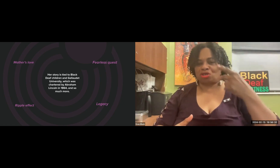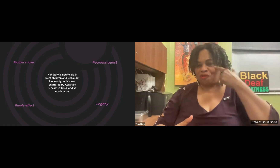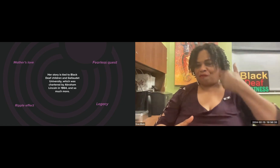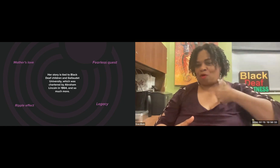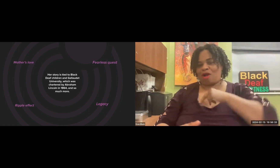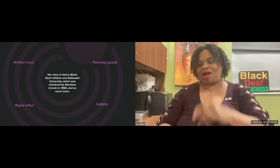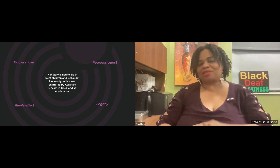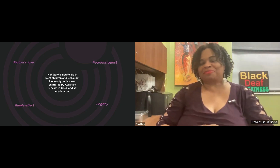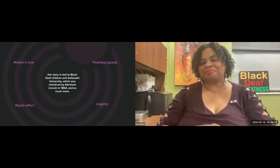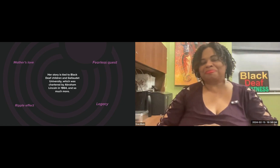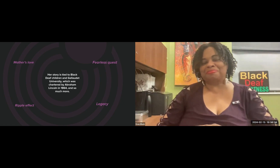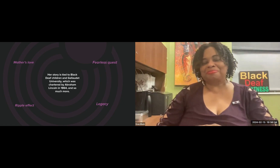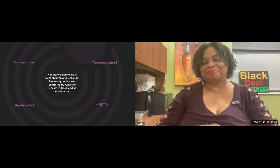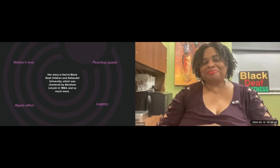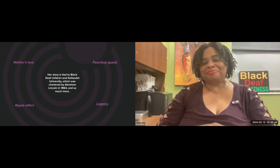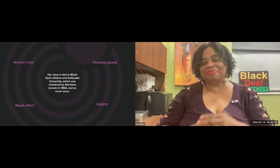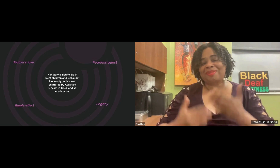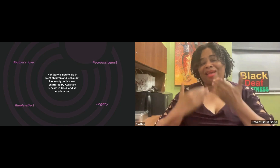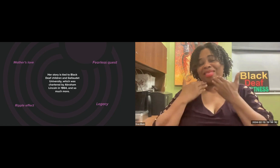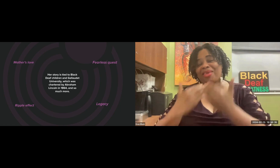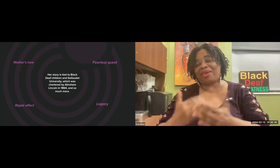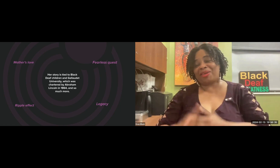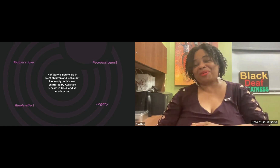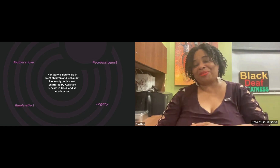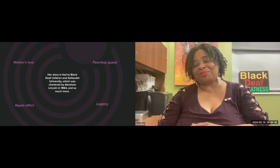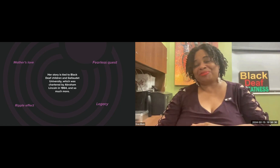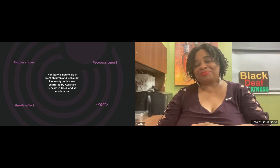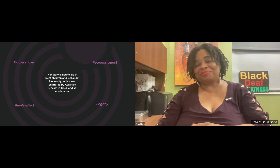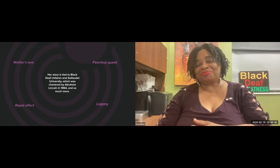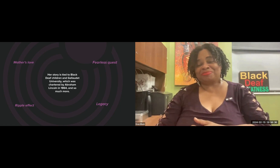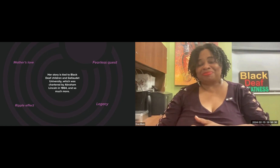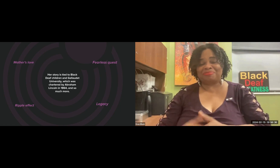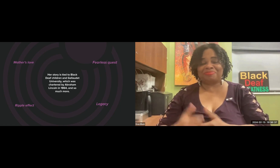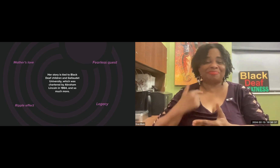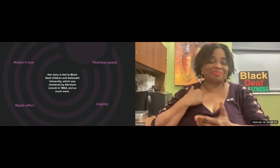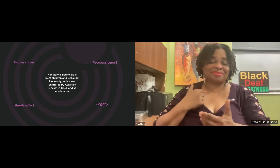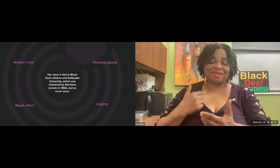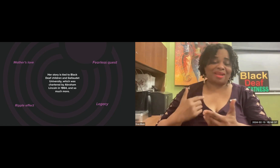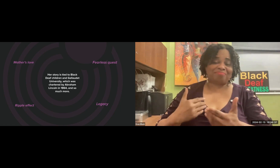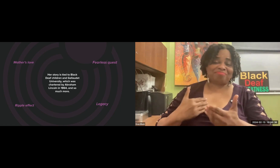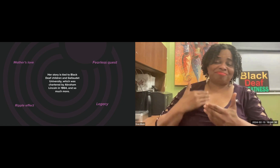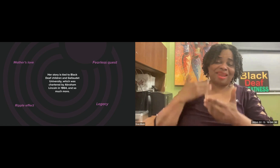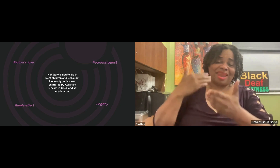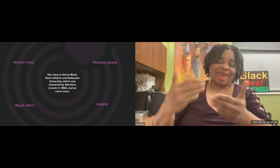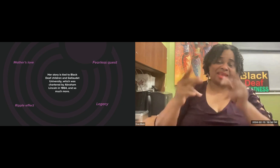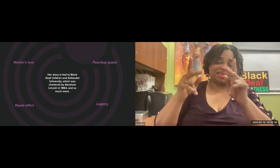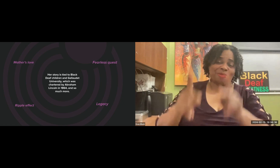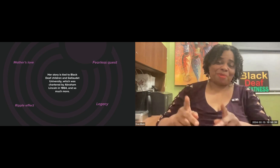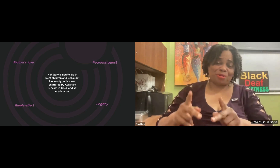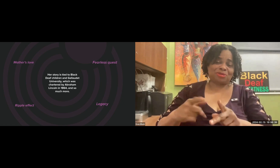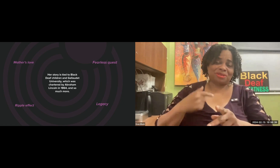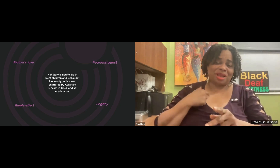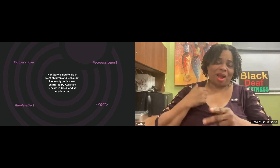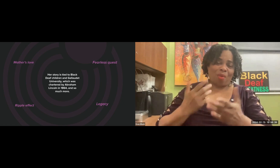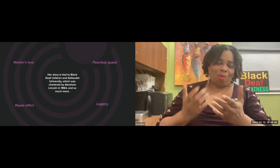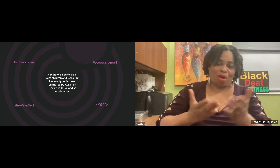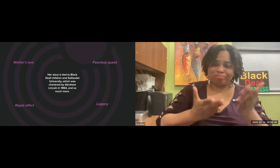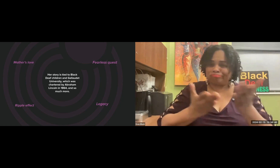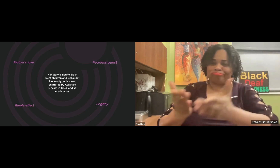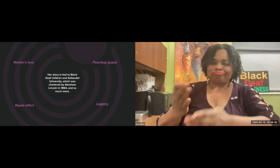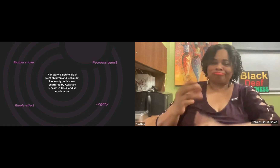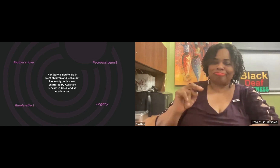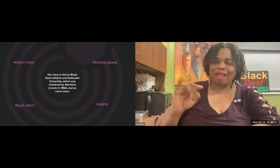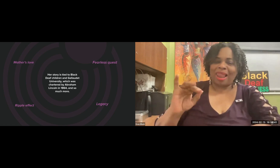the Kindle 24, those 24 Black deaf students who enrolled in that segregated school on the campus of Gallaudet, as well